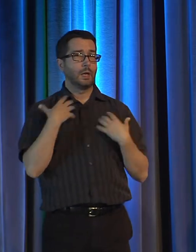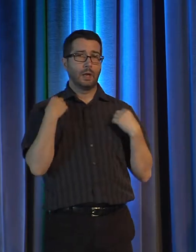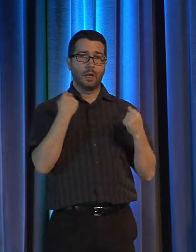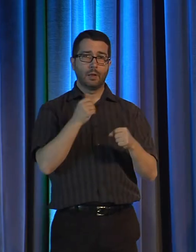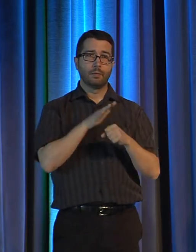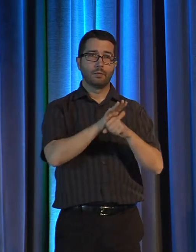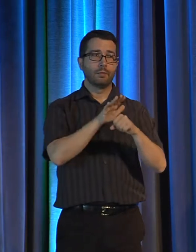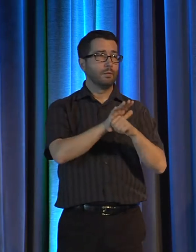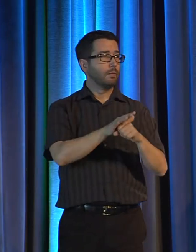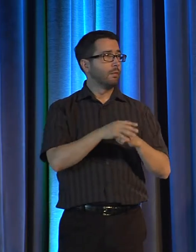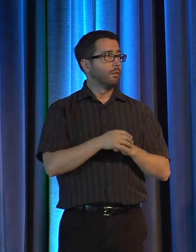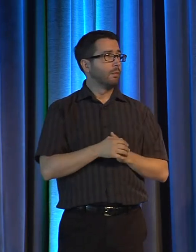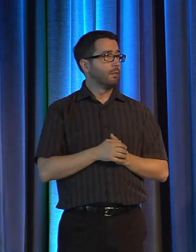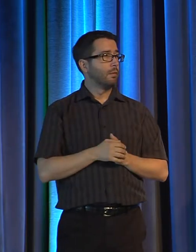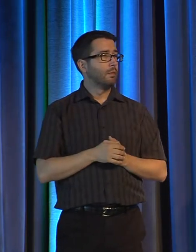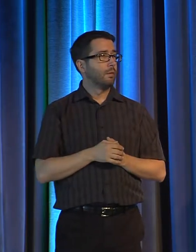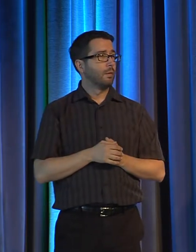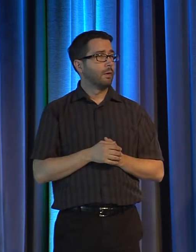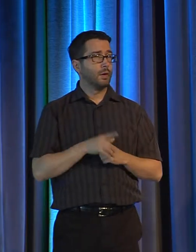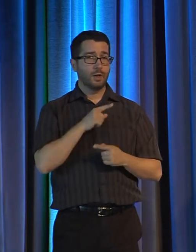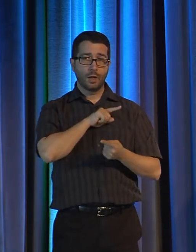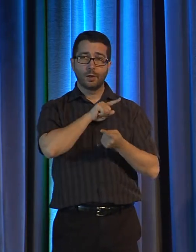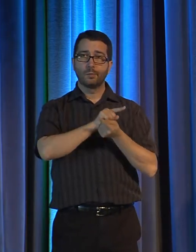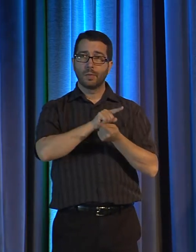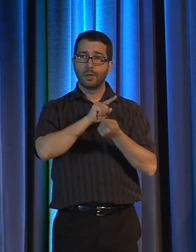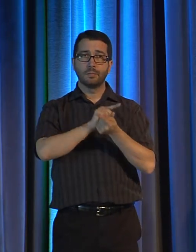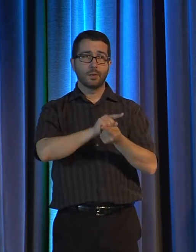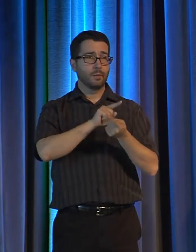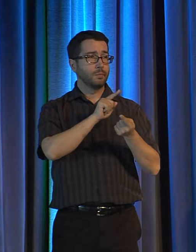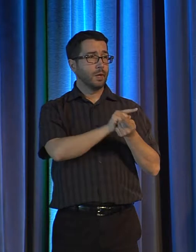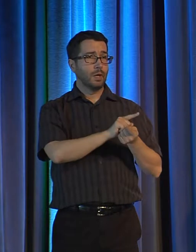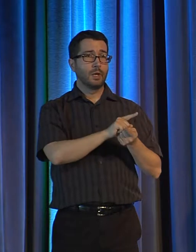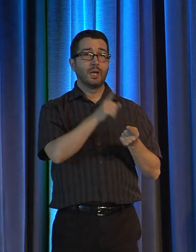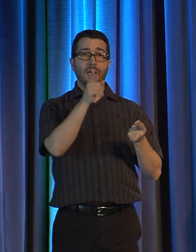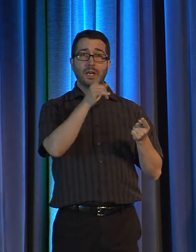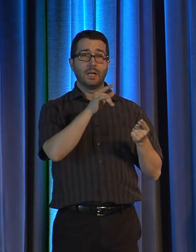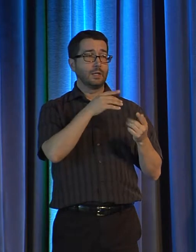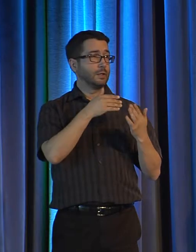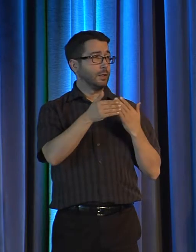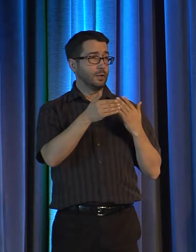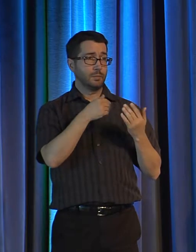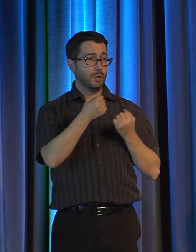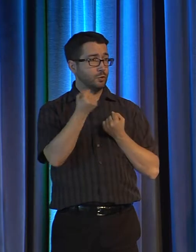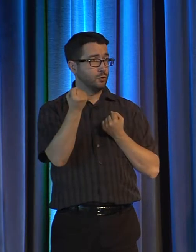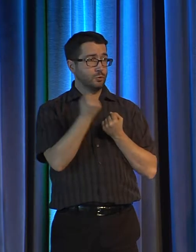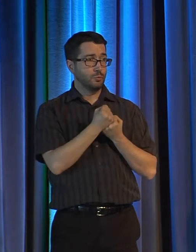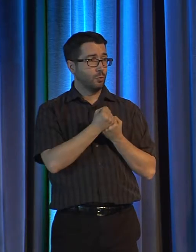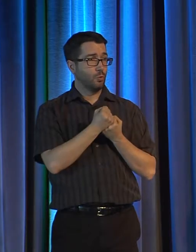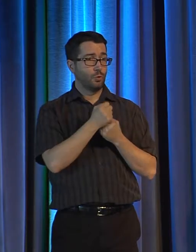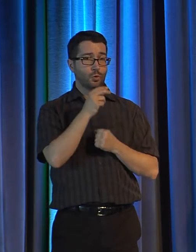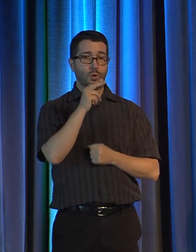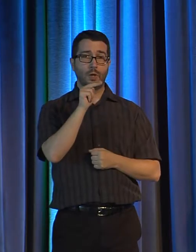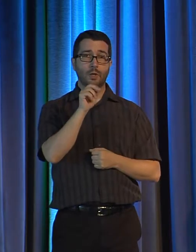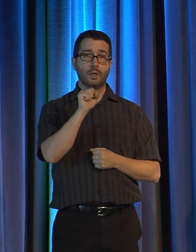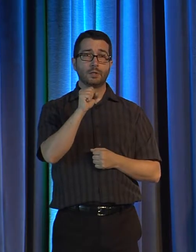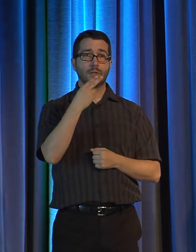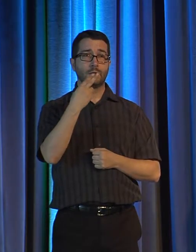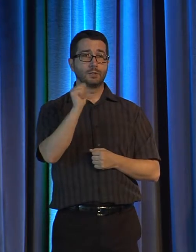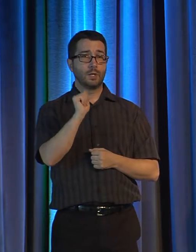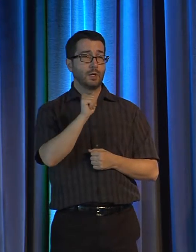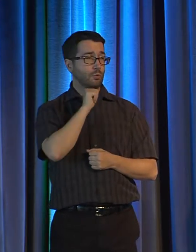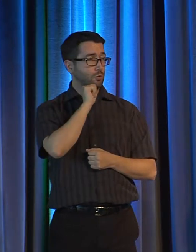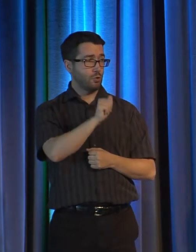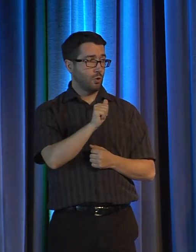healthcare advocates, and I met with everyone whether they supported everything that the Nova Scotia Health Authority was doing or whether